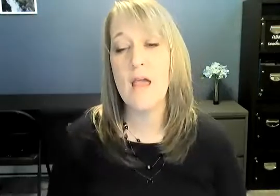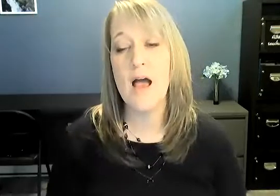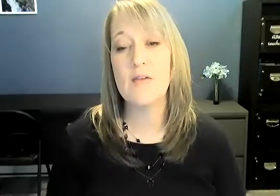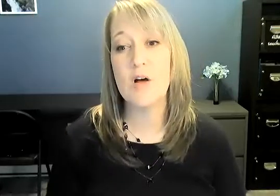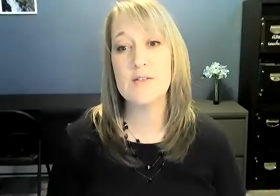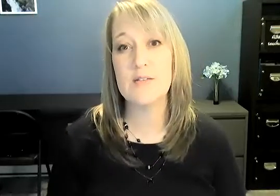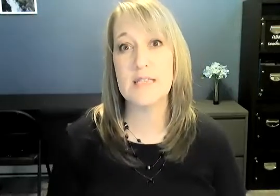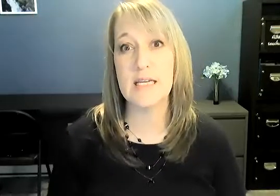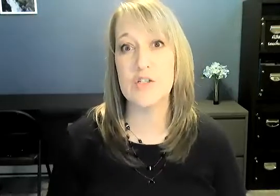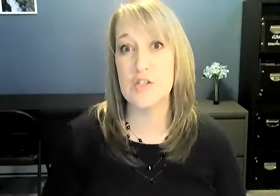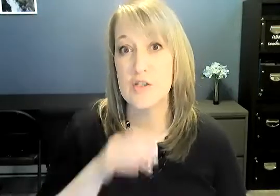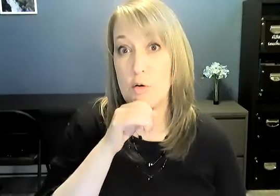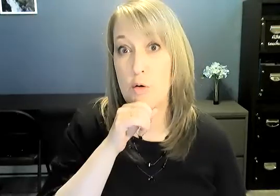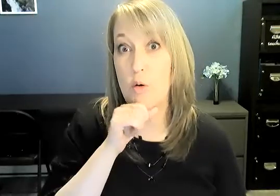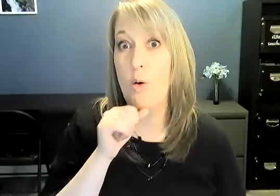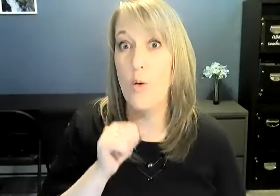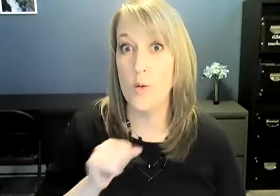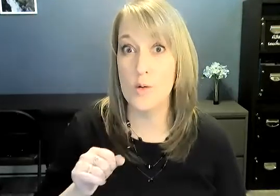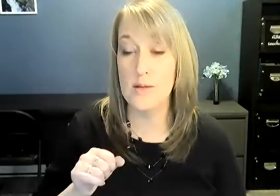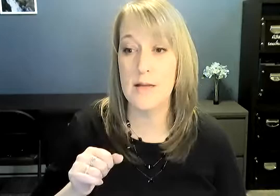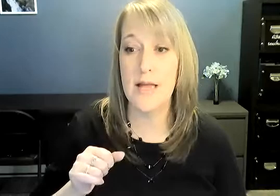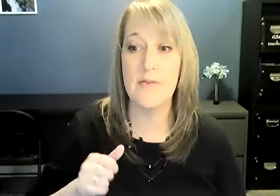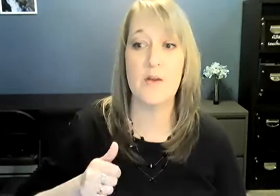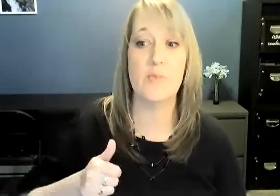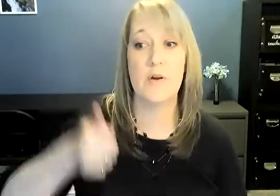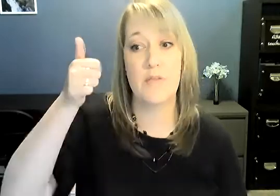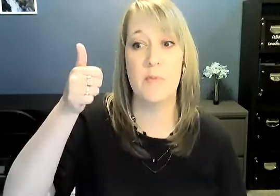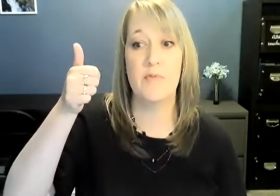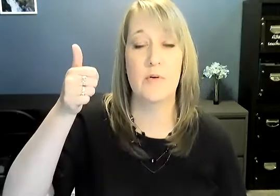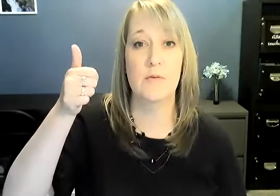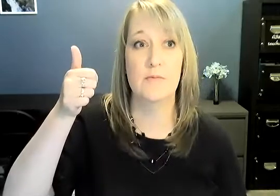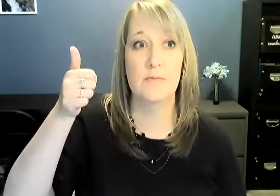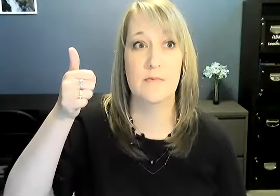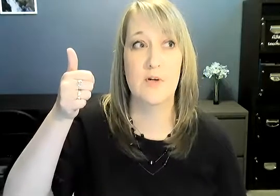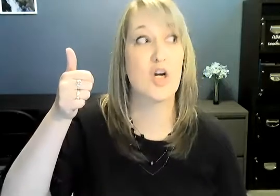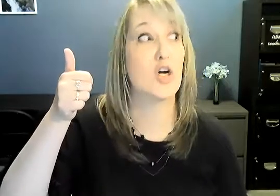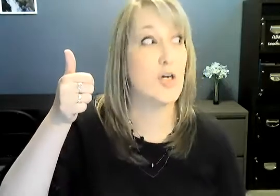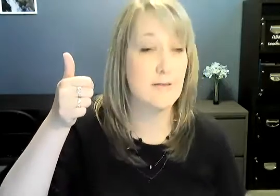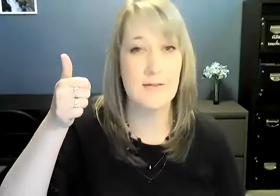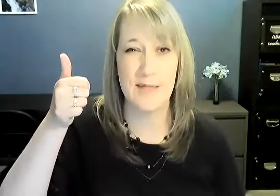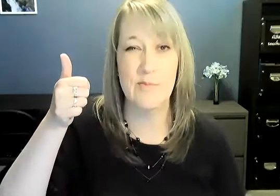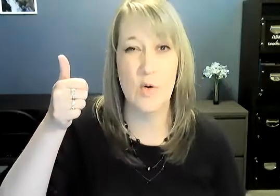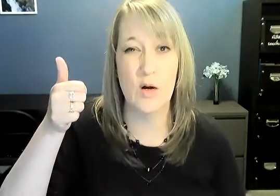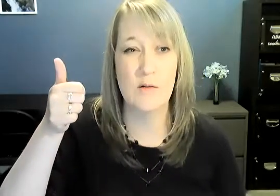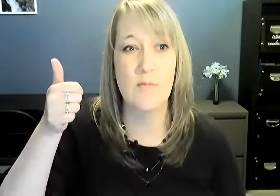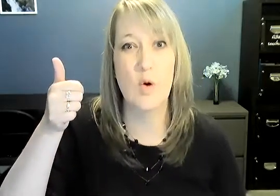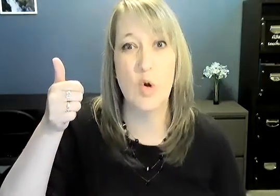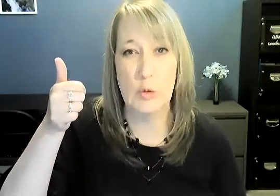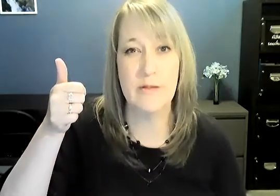I have also seen just old, and then you put your thumb up for like more old than